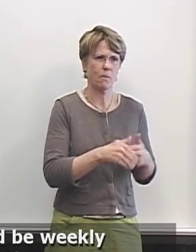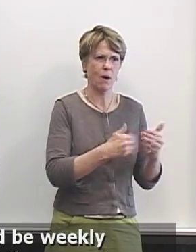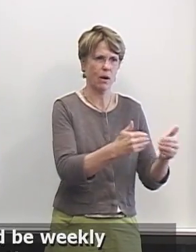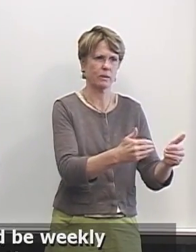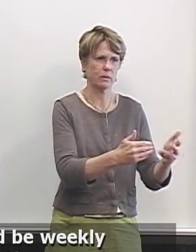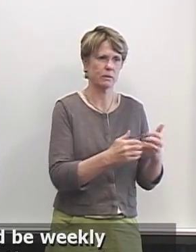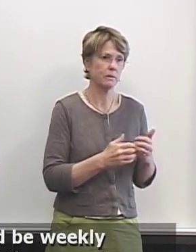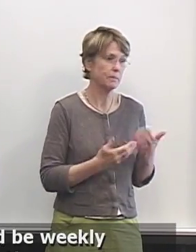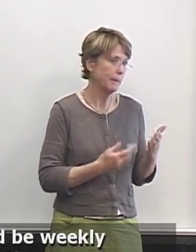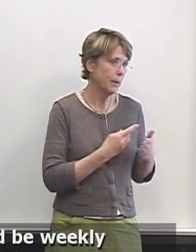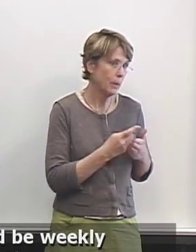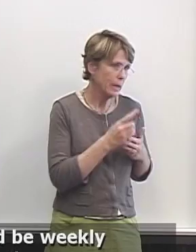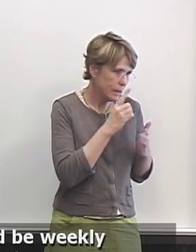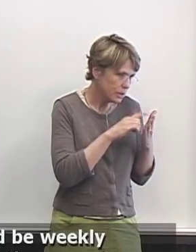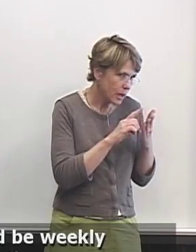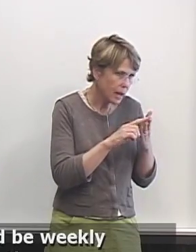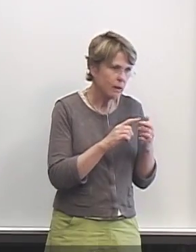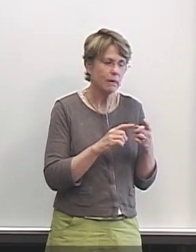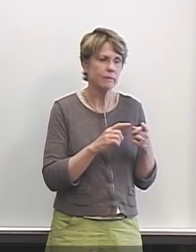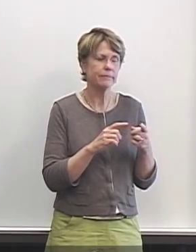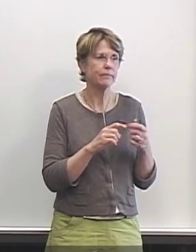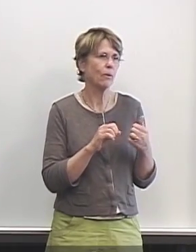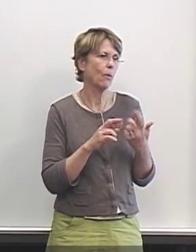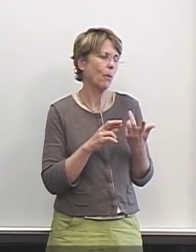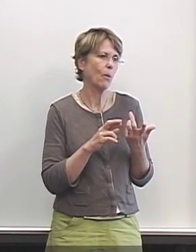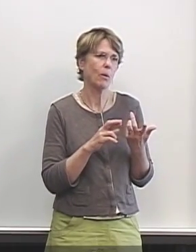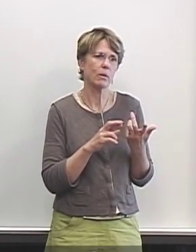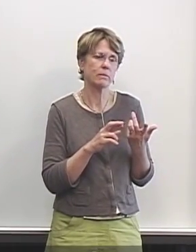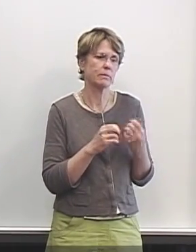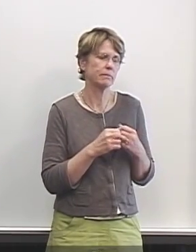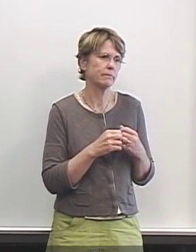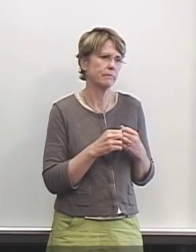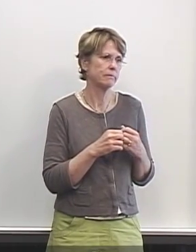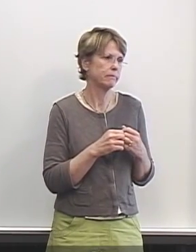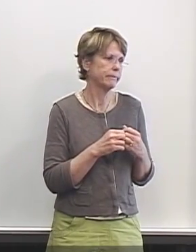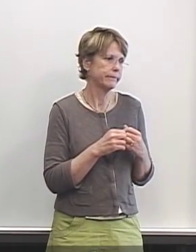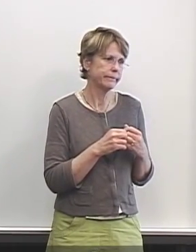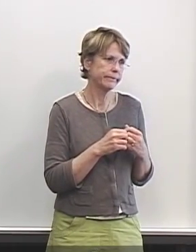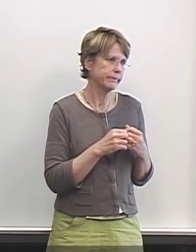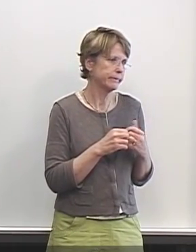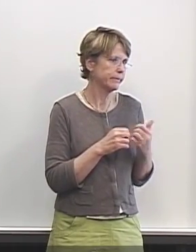And it could be weekly, throughout the semester, or quarter,